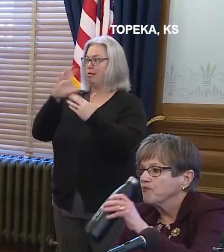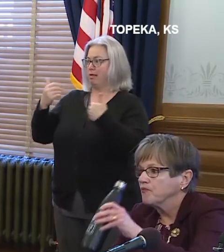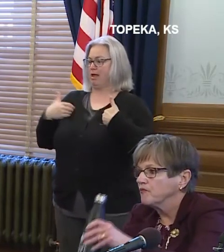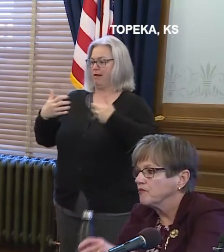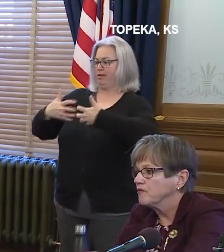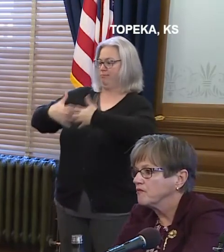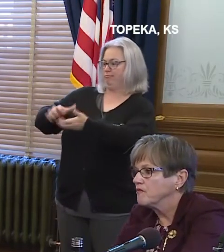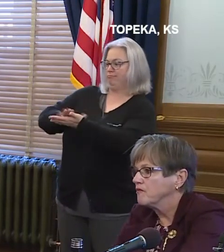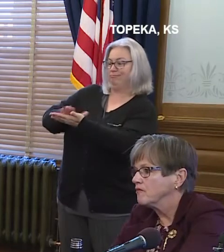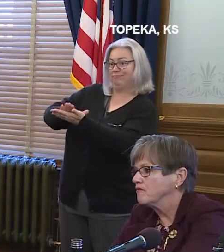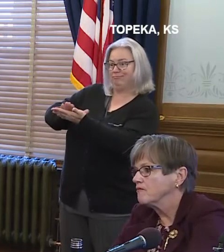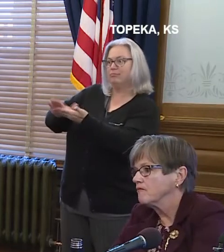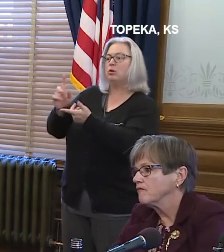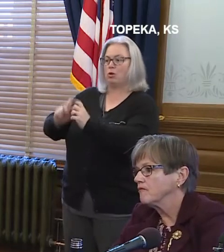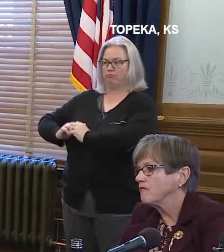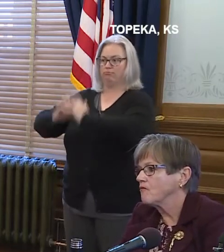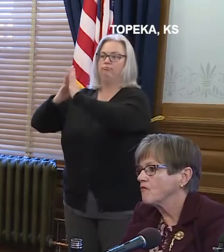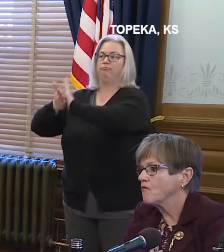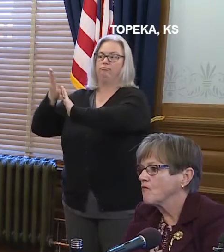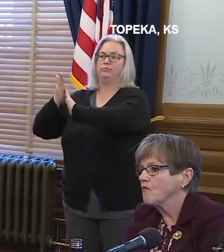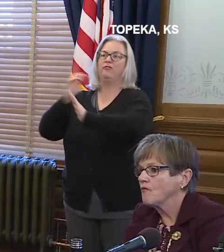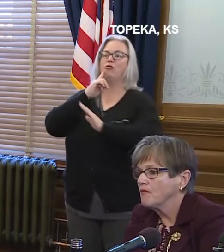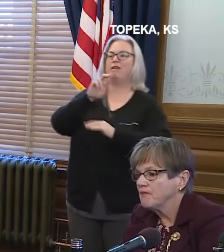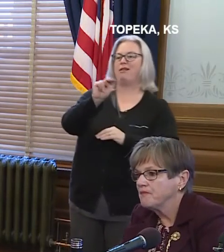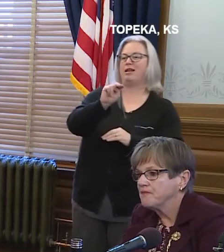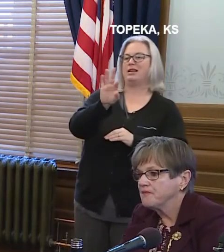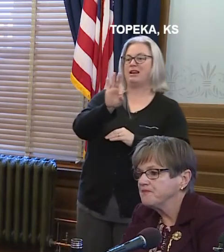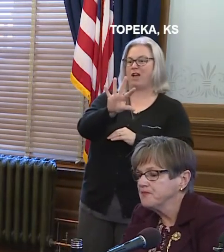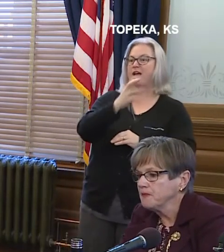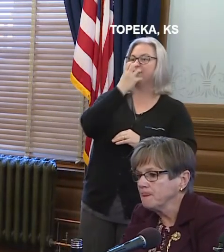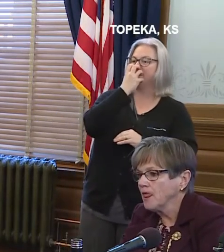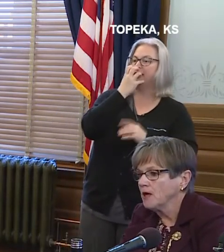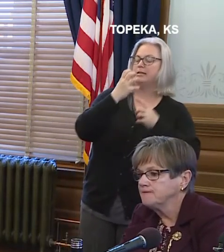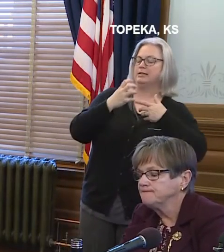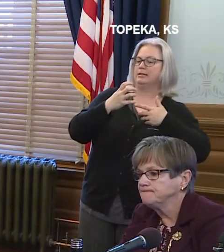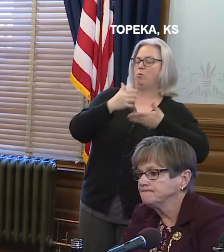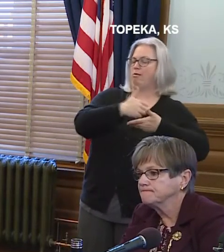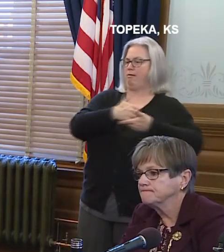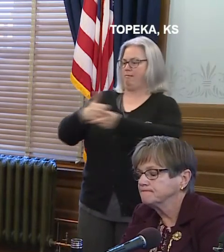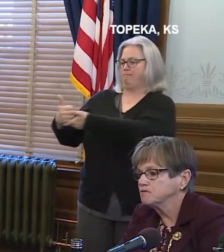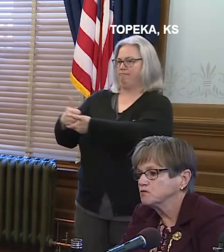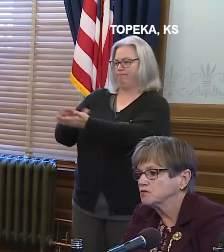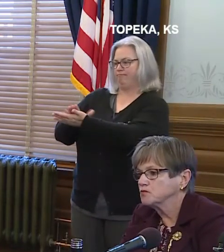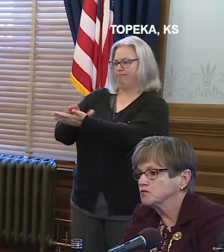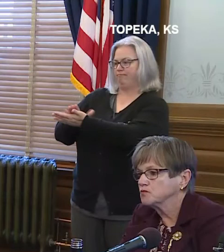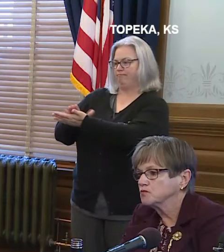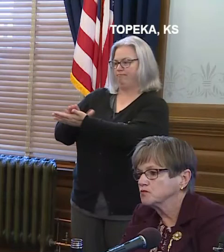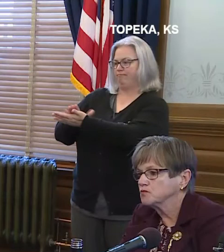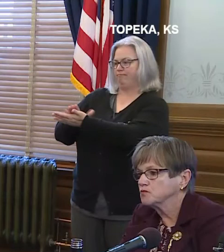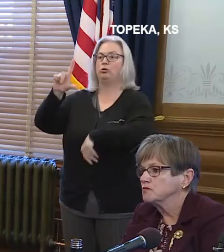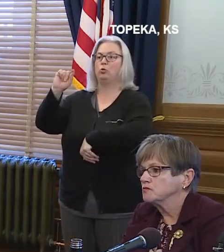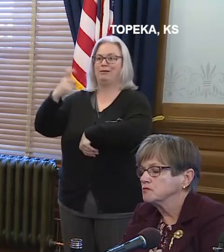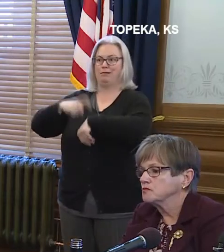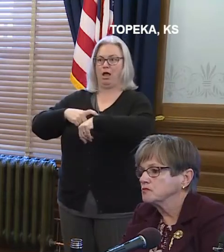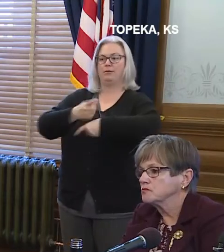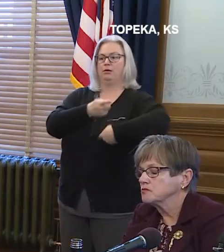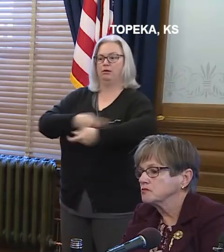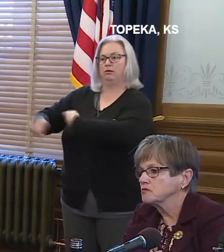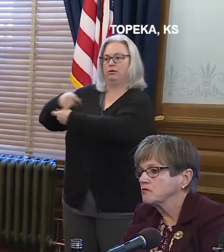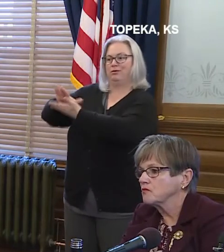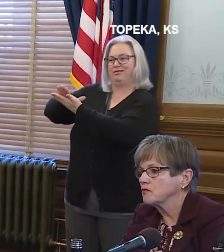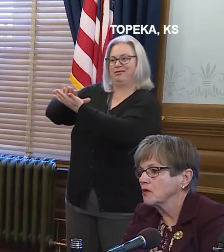up and running to decontaminate the N95 respirators. The N95s can be decontaminated up to 20 times through the system. And